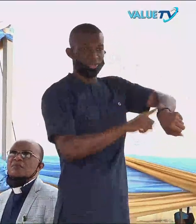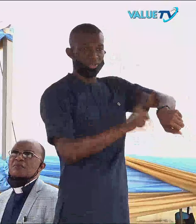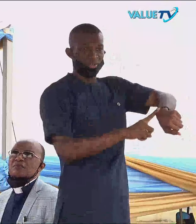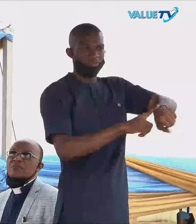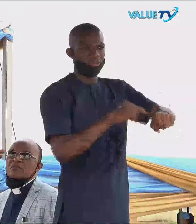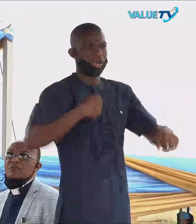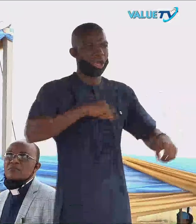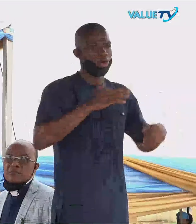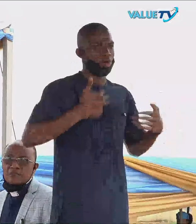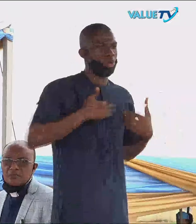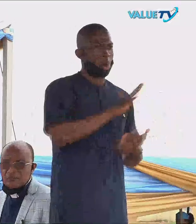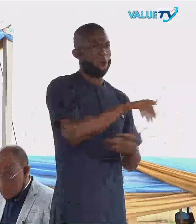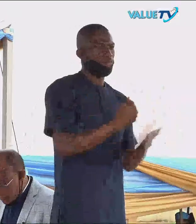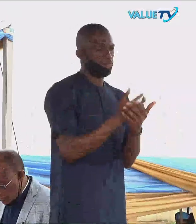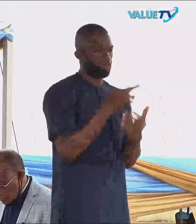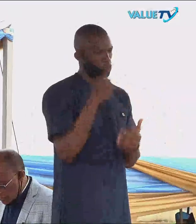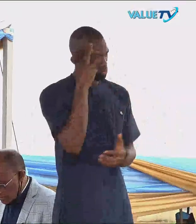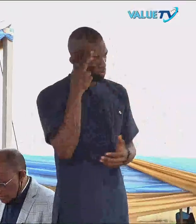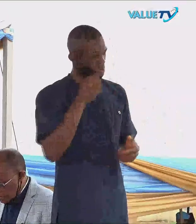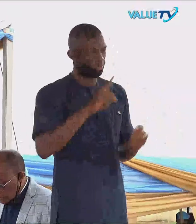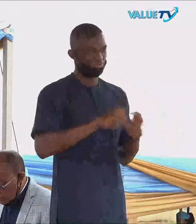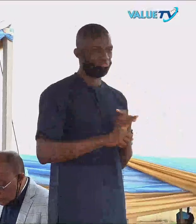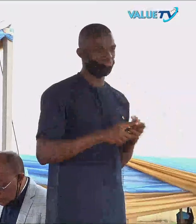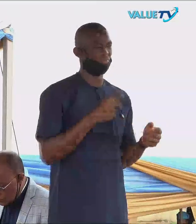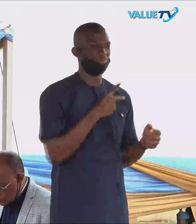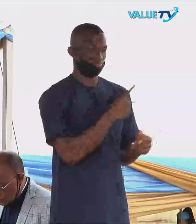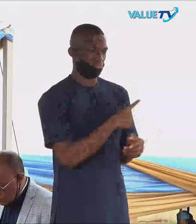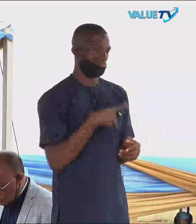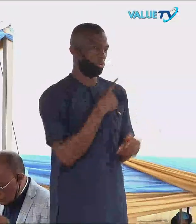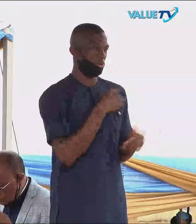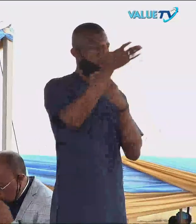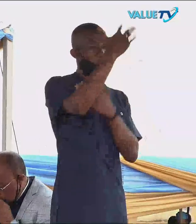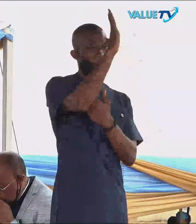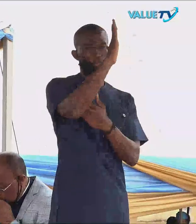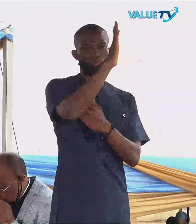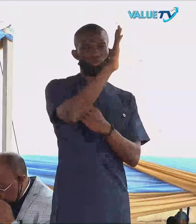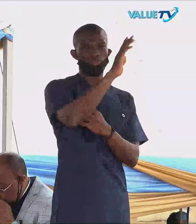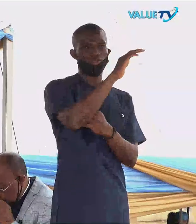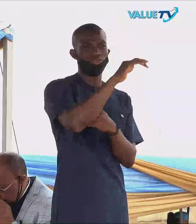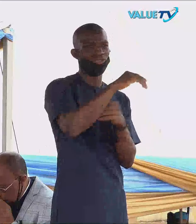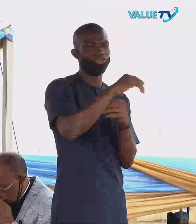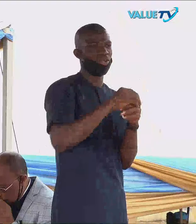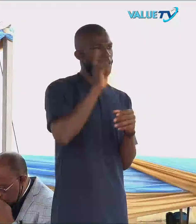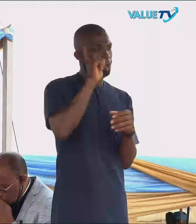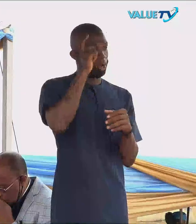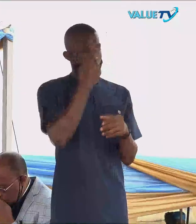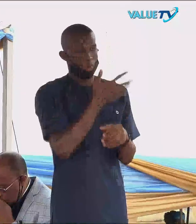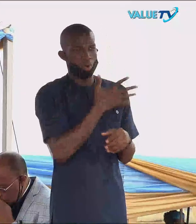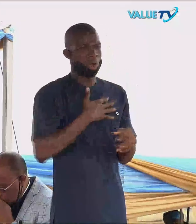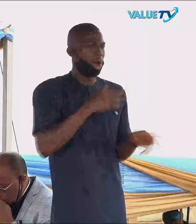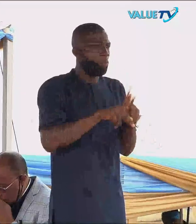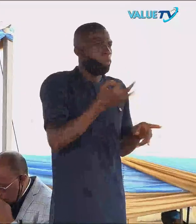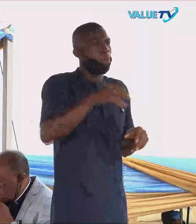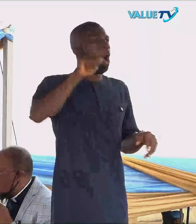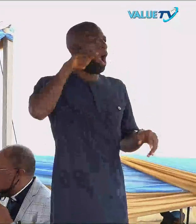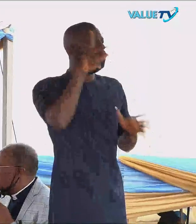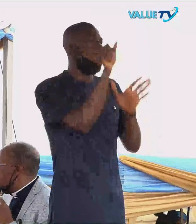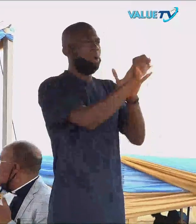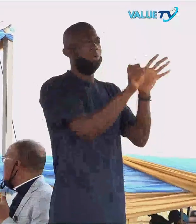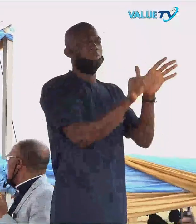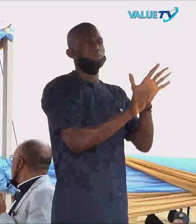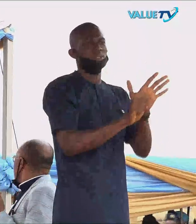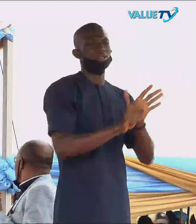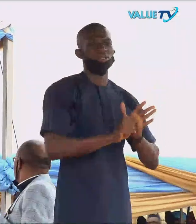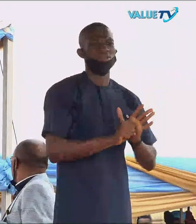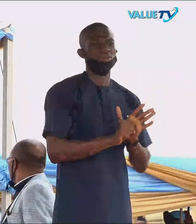we have every reason to appreciate the Lord, the government and people of Akwa Ibom State,